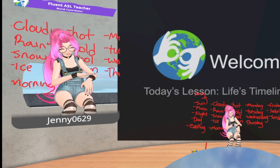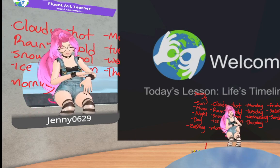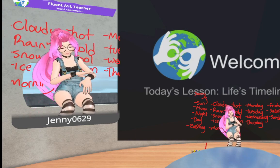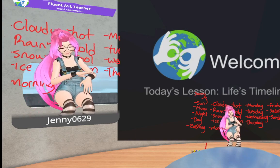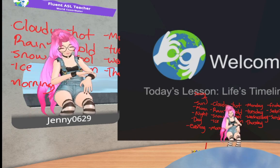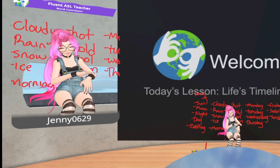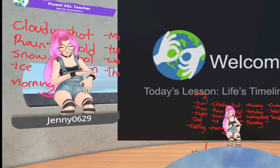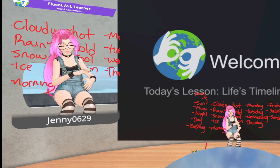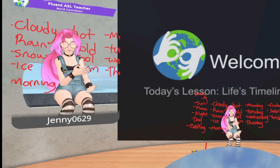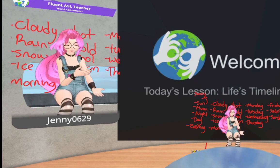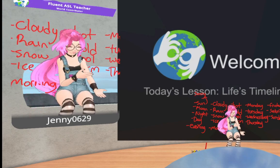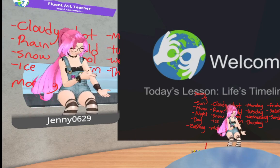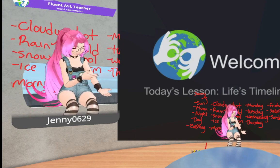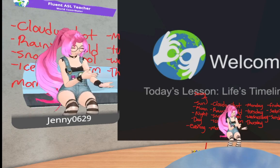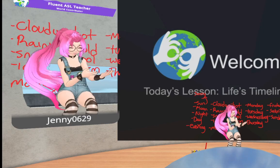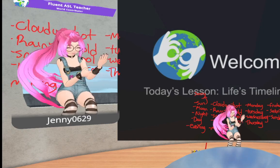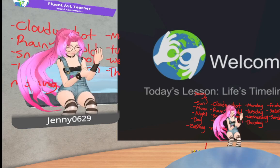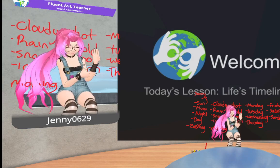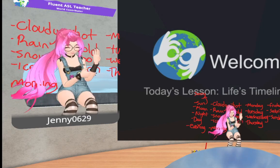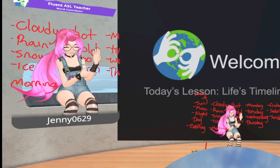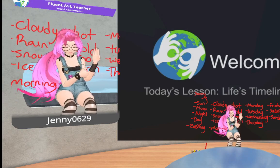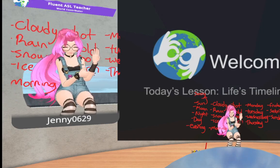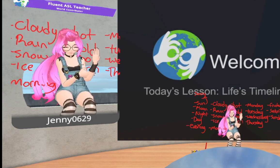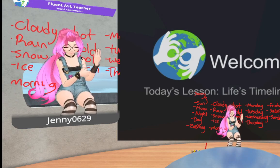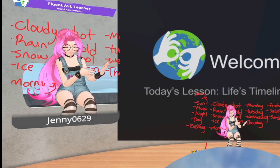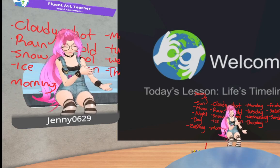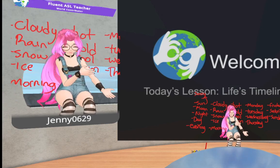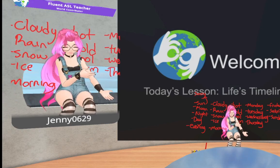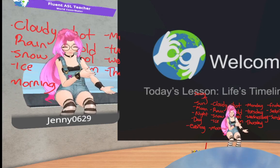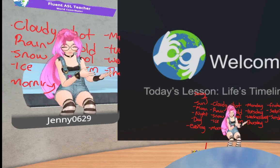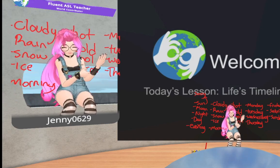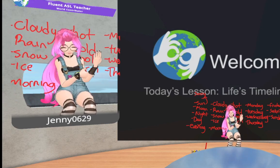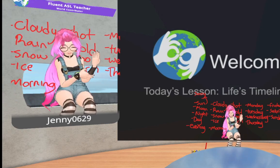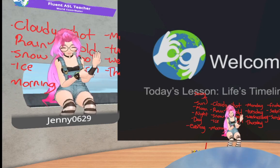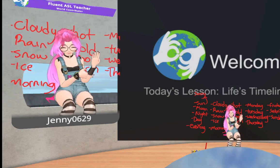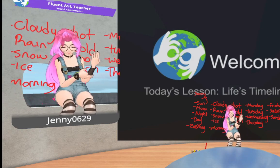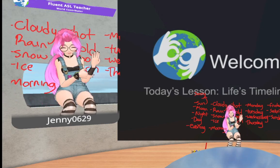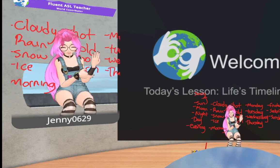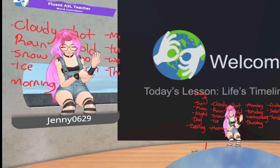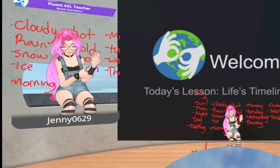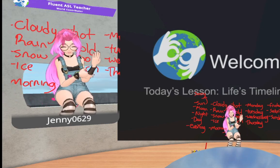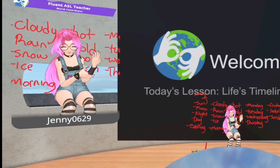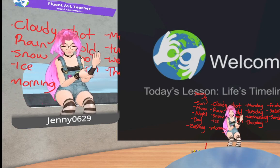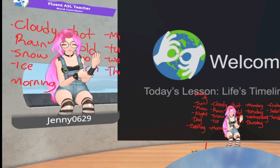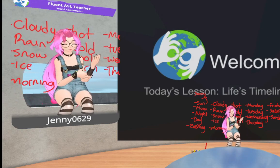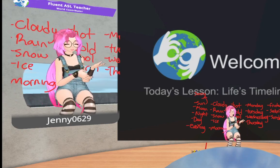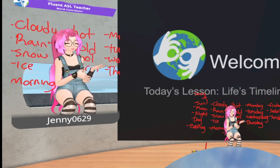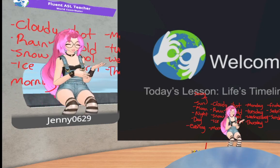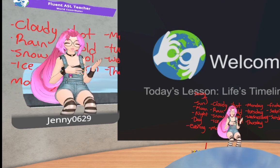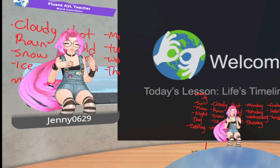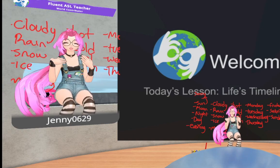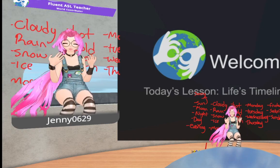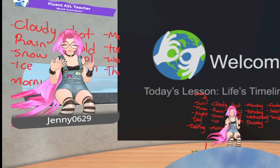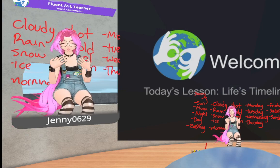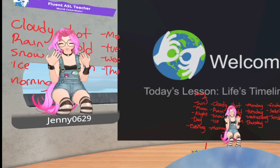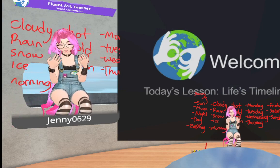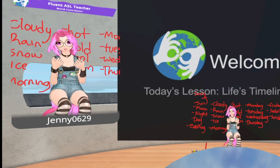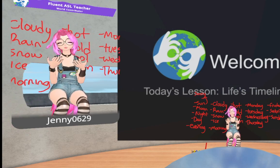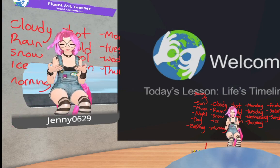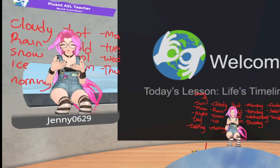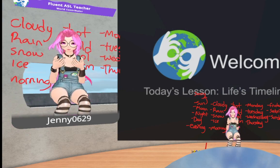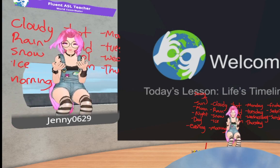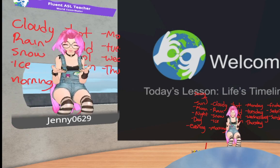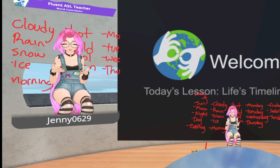Night is it's already past. And then morning is it's coming up. Morning, right? Does that make sense? Sorry, that was a lot of